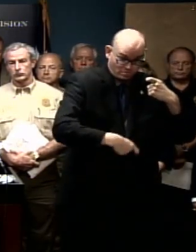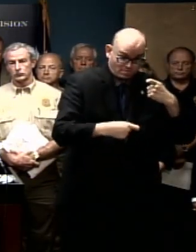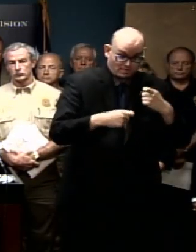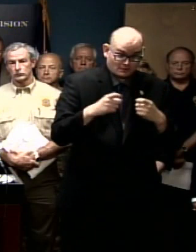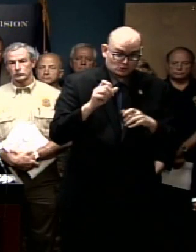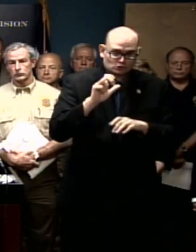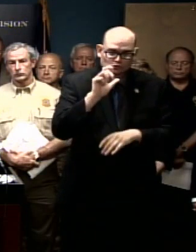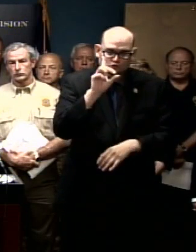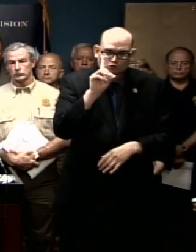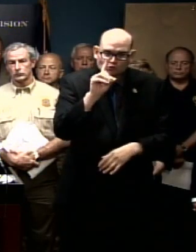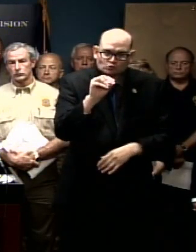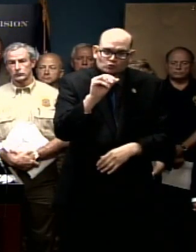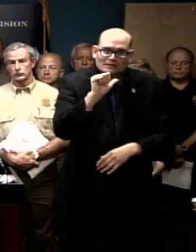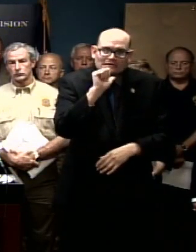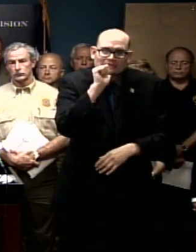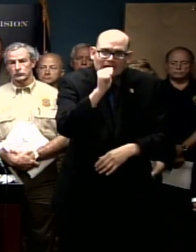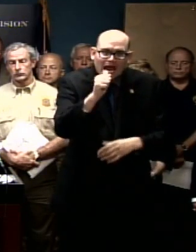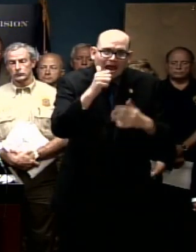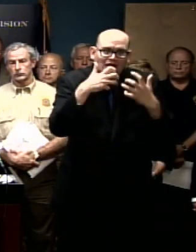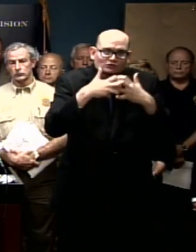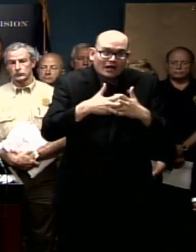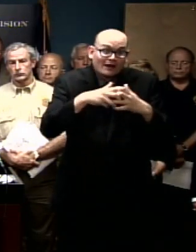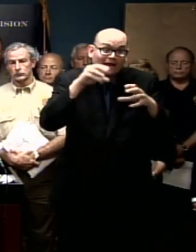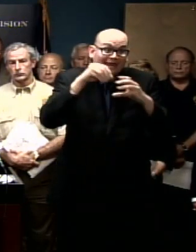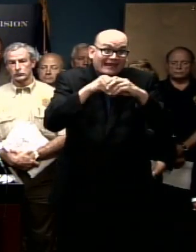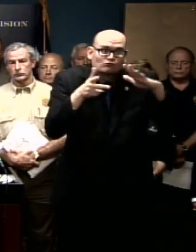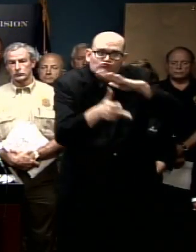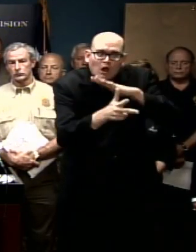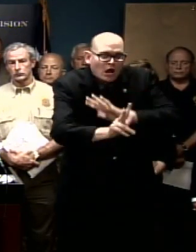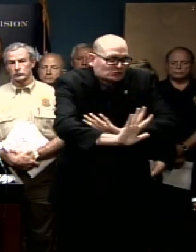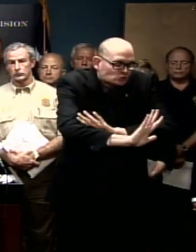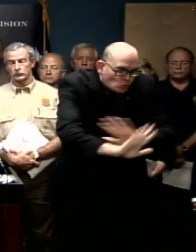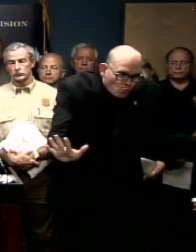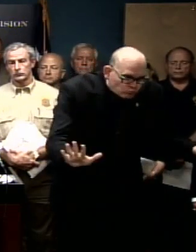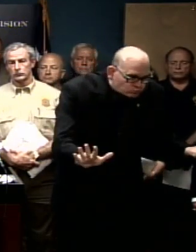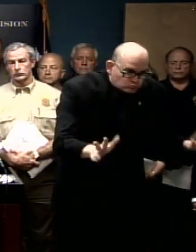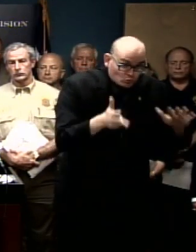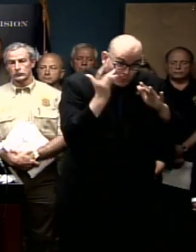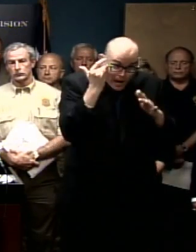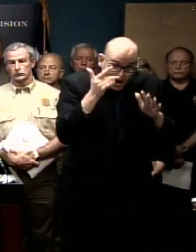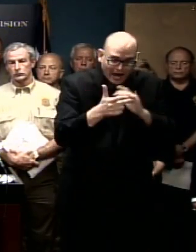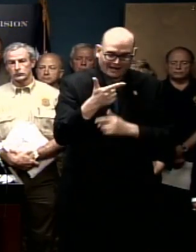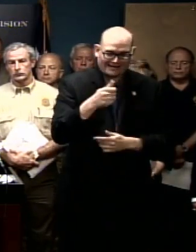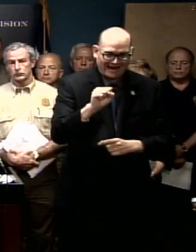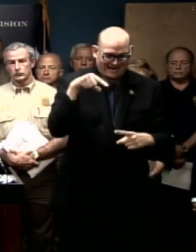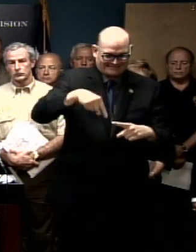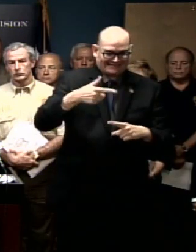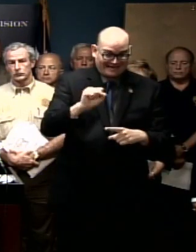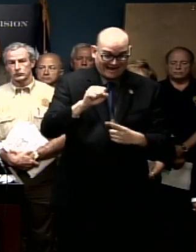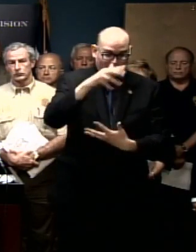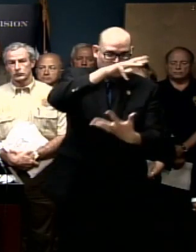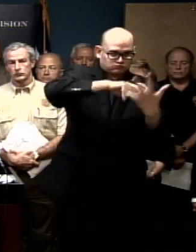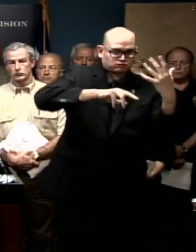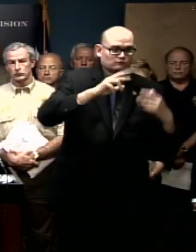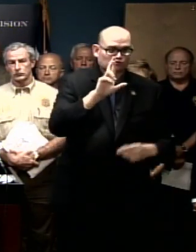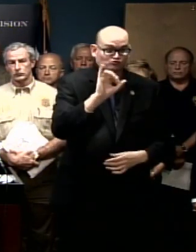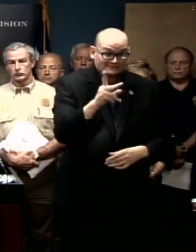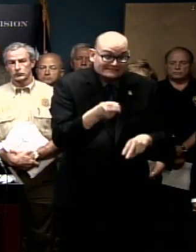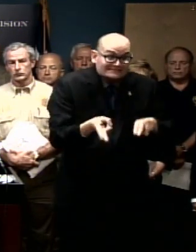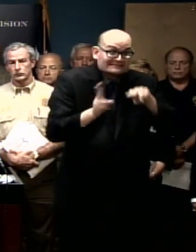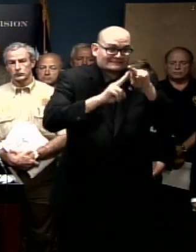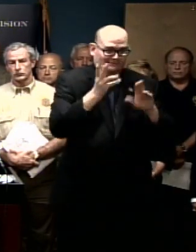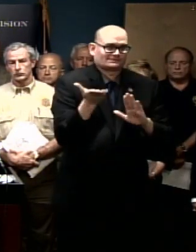your garage, because you will see that that is a huge risk in terms of carbon monoxide poisoning. So be